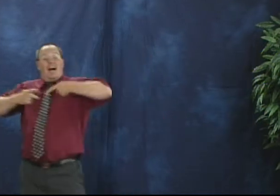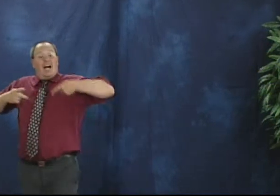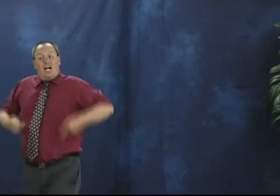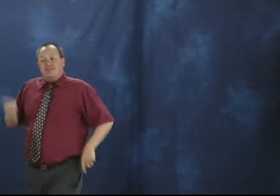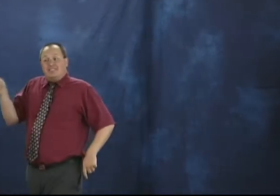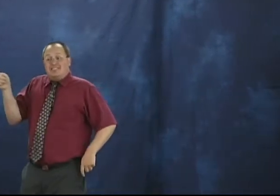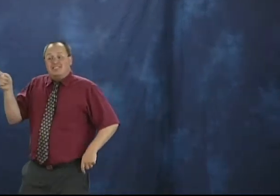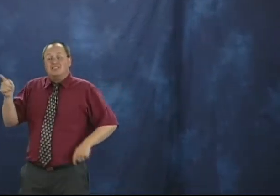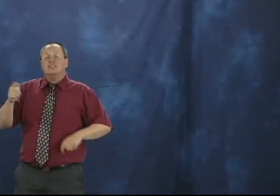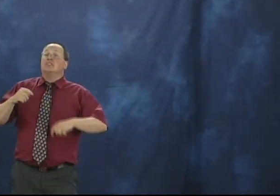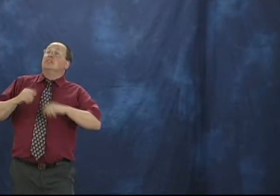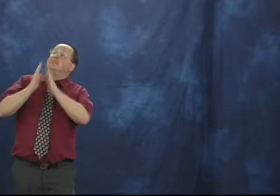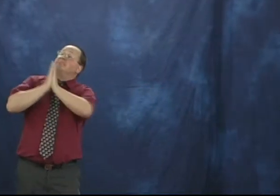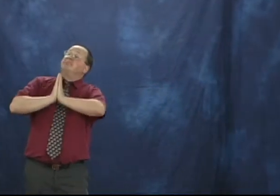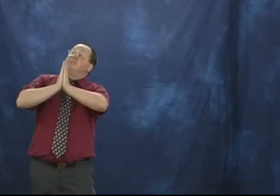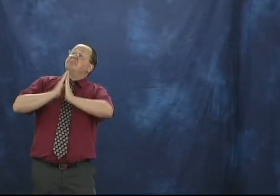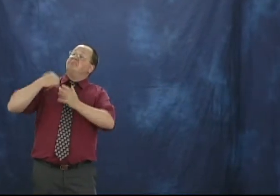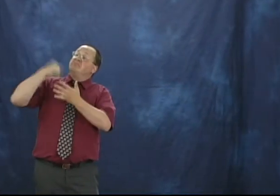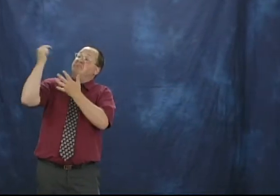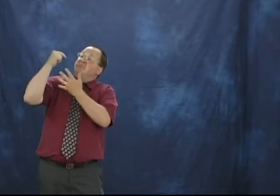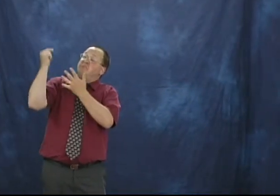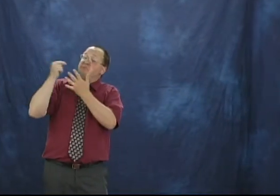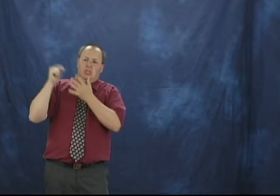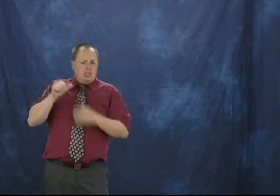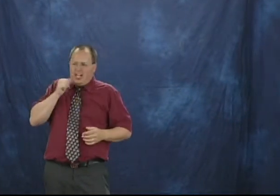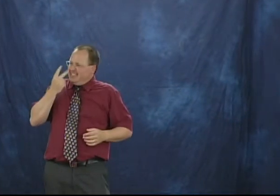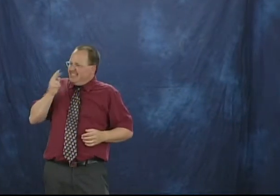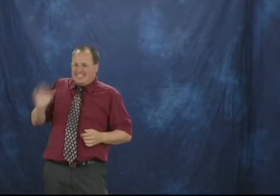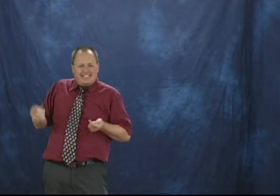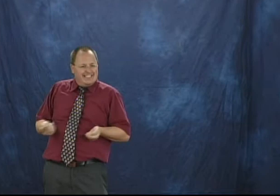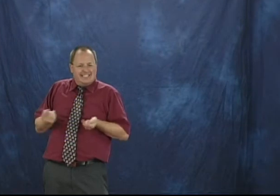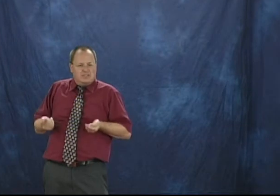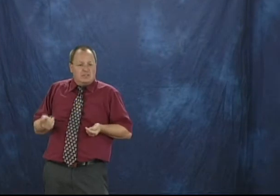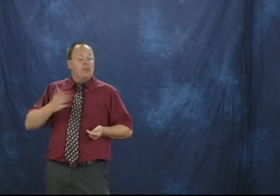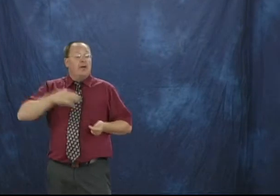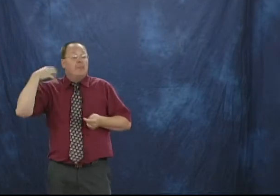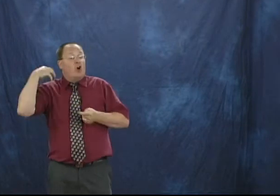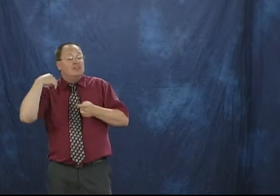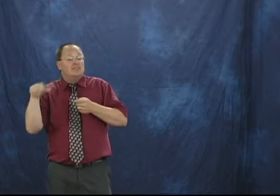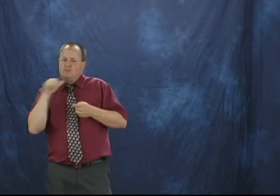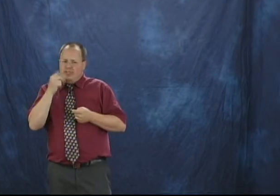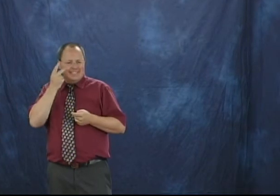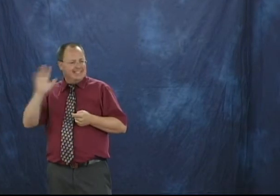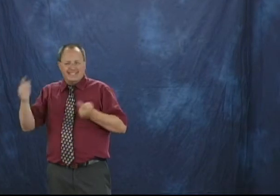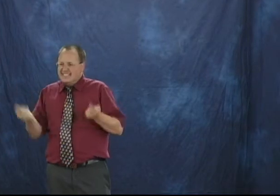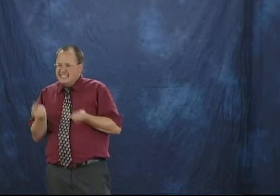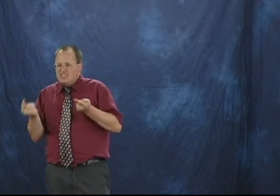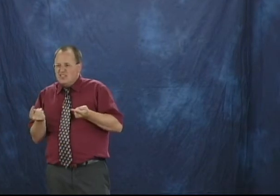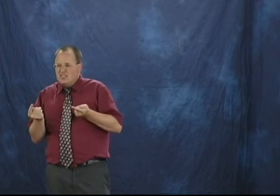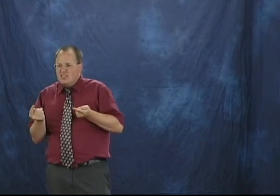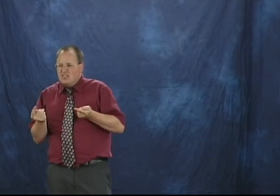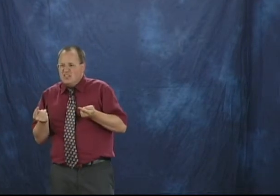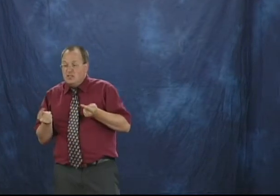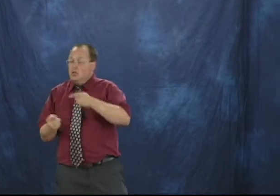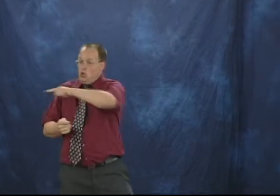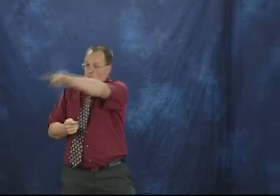The tax collector saw his sin, but the Pharisee saw all of his good points.